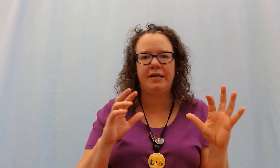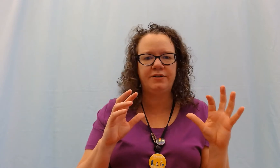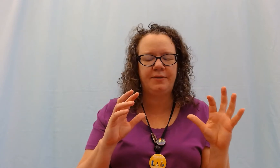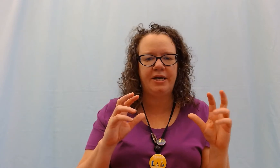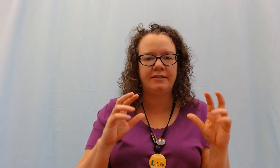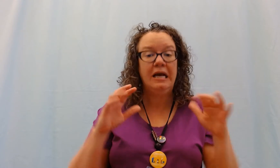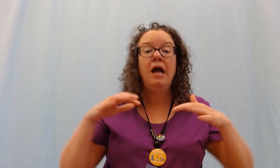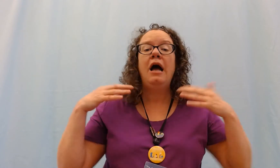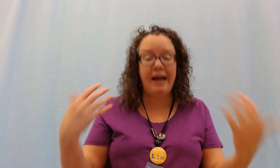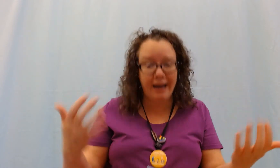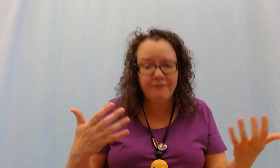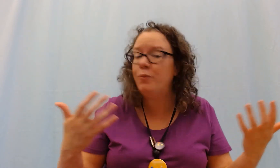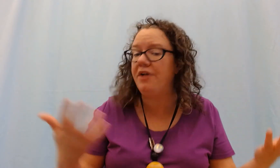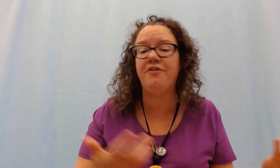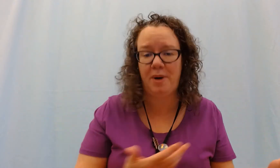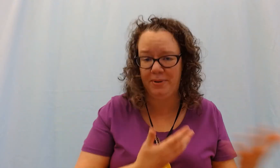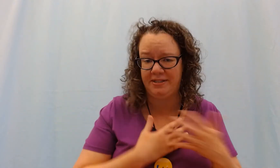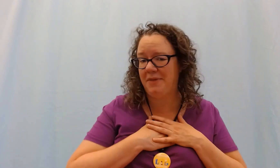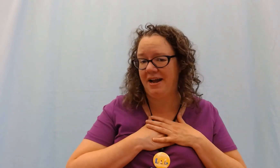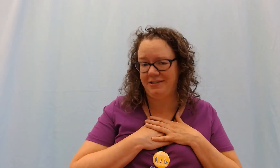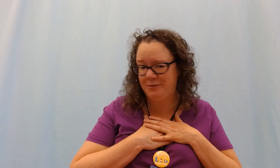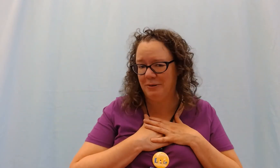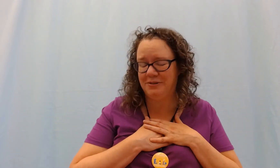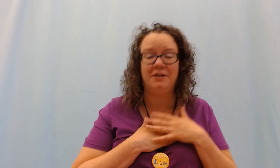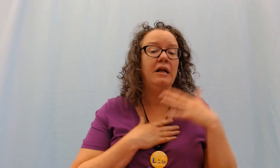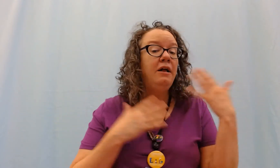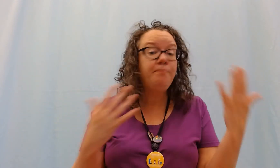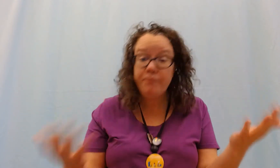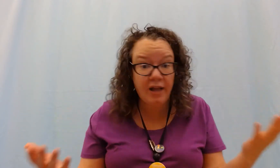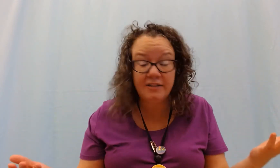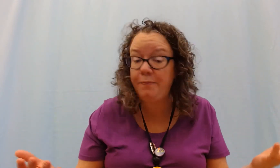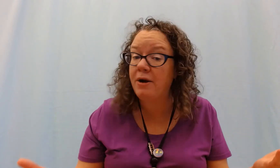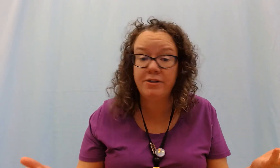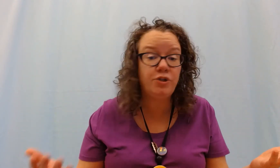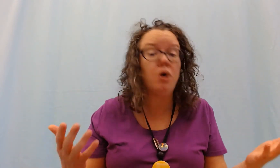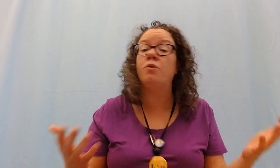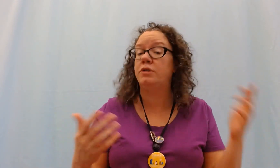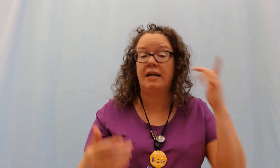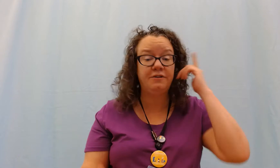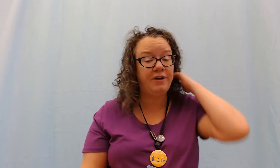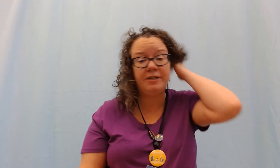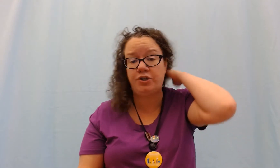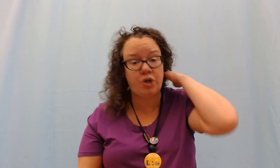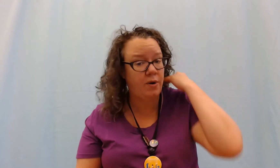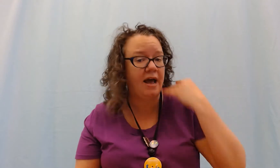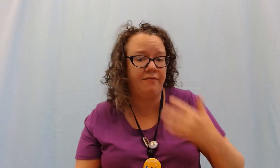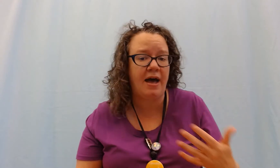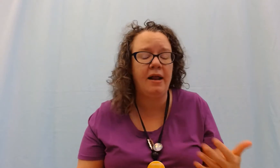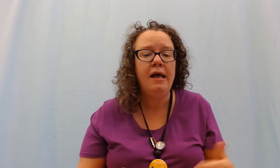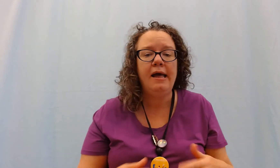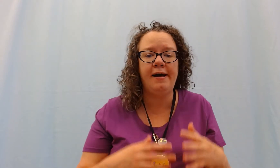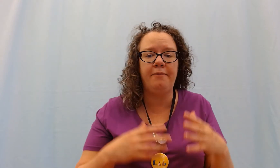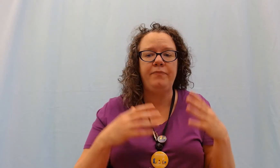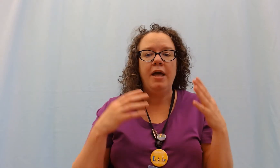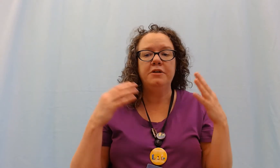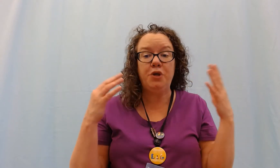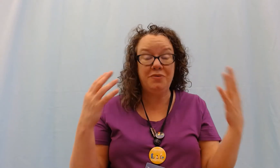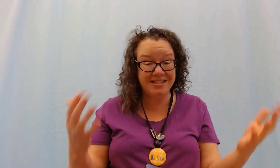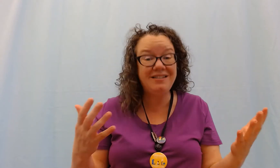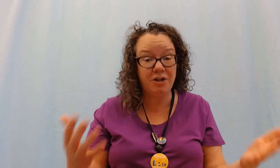guilty because I have a wealth of puppets at my disposal. Lots of parents don't. Lots of families don't have that. So this is a